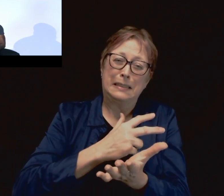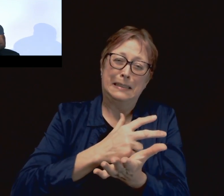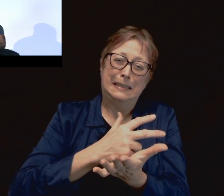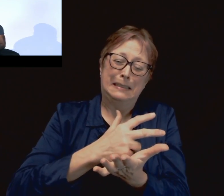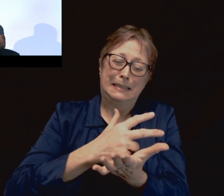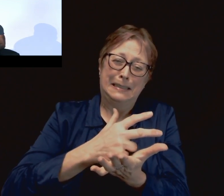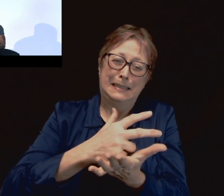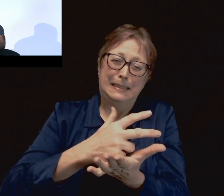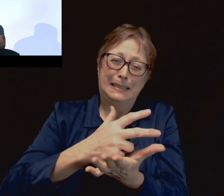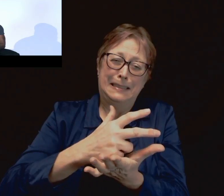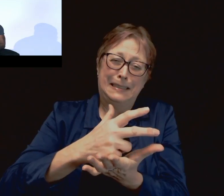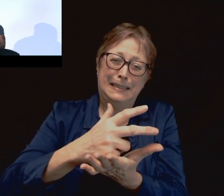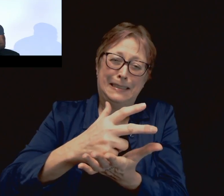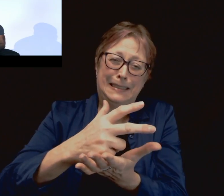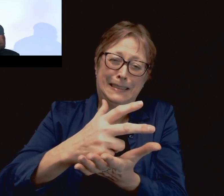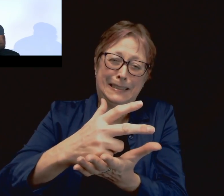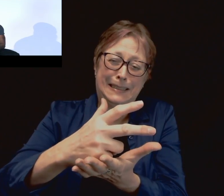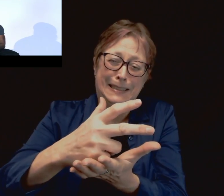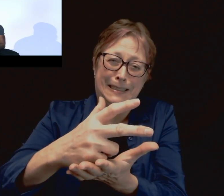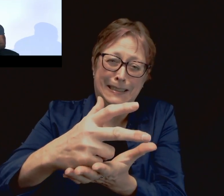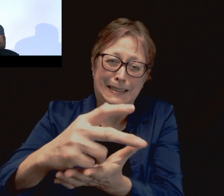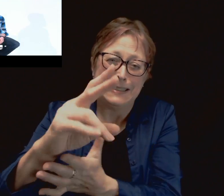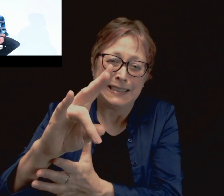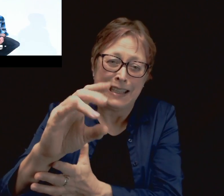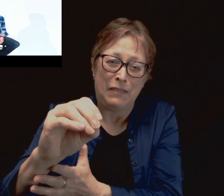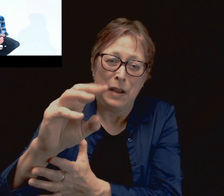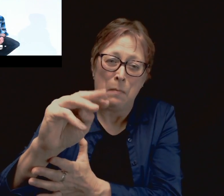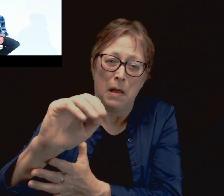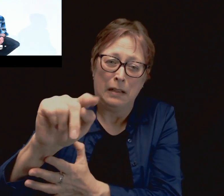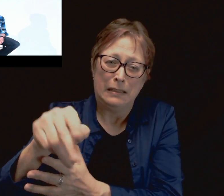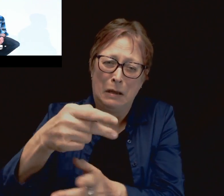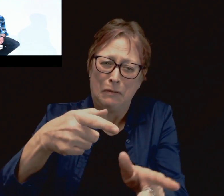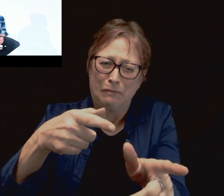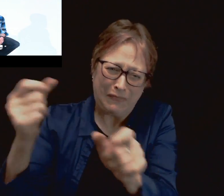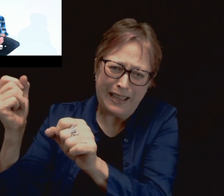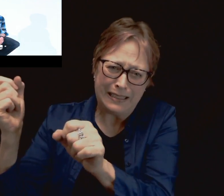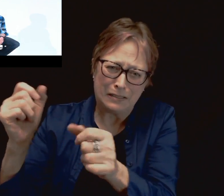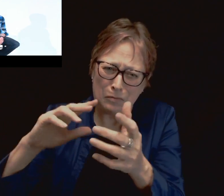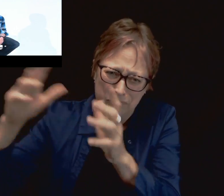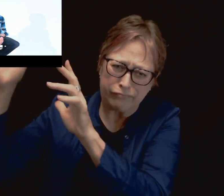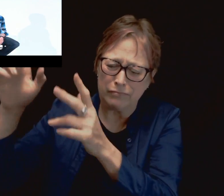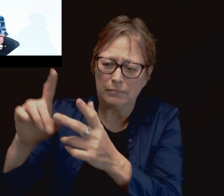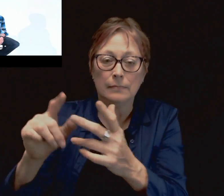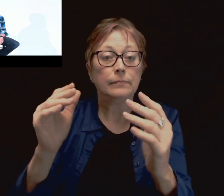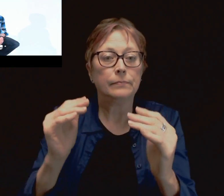actually slingshotted across the highway doing about 70 miles an hour. On the way into our house,